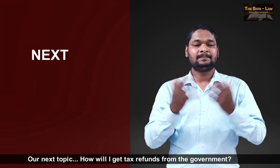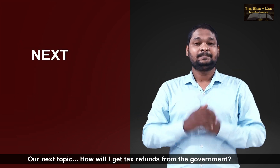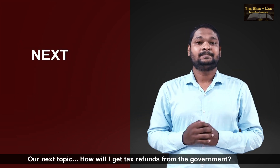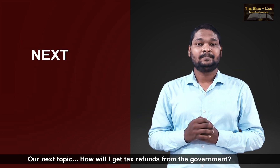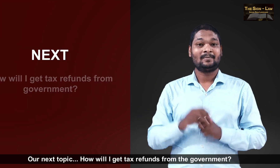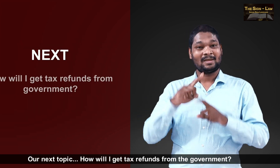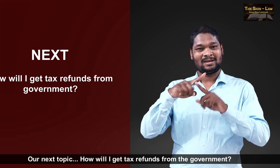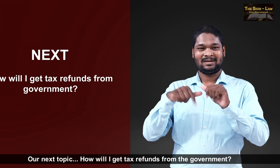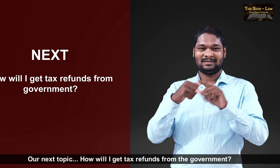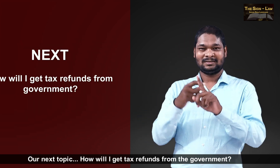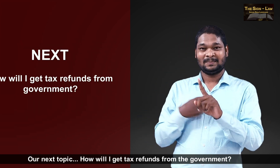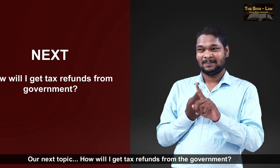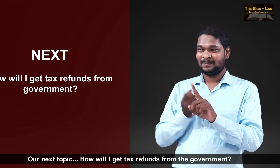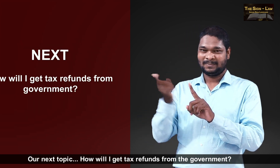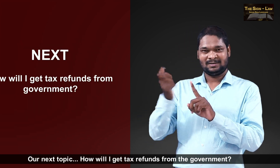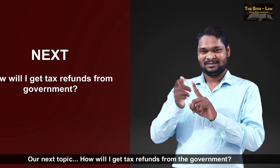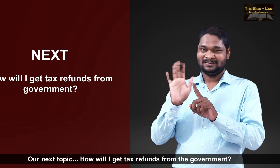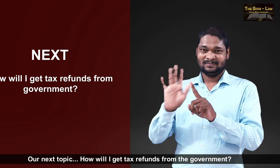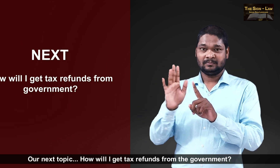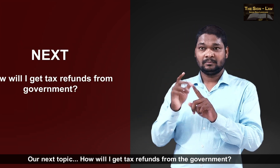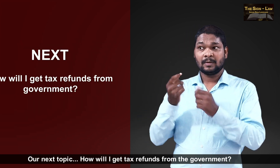topic. How will I get tax refunds from the government?